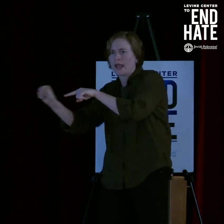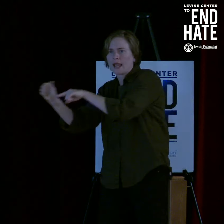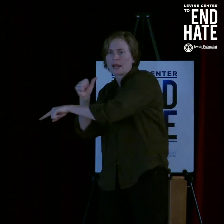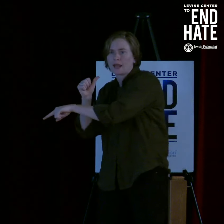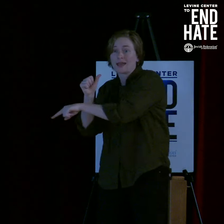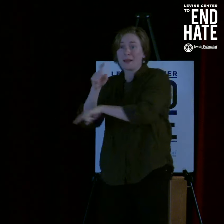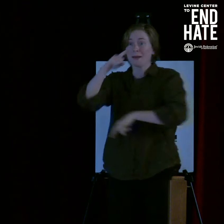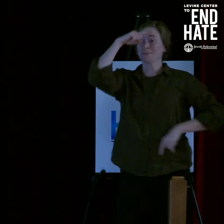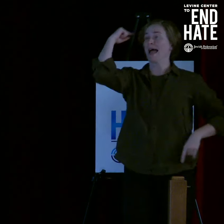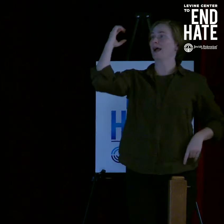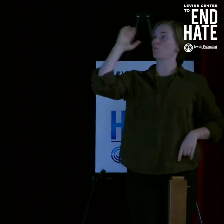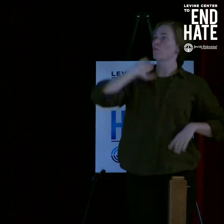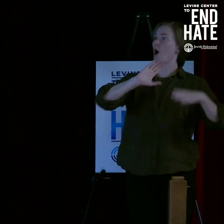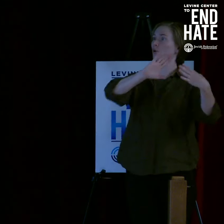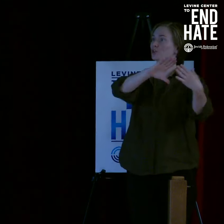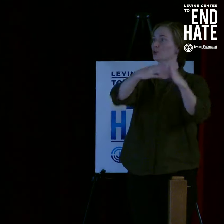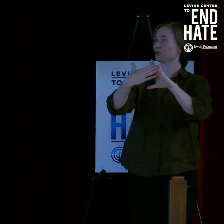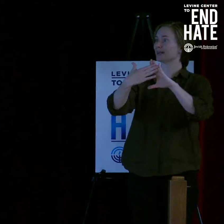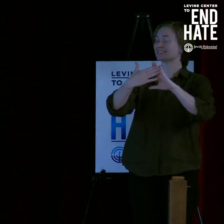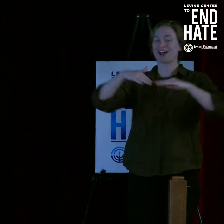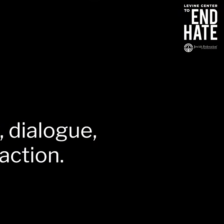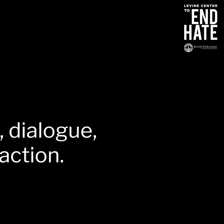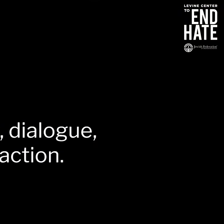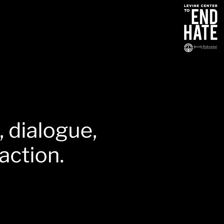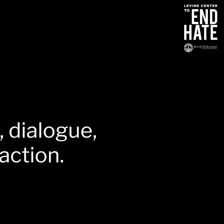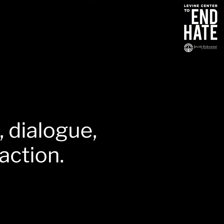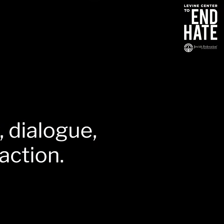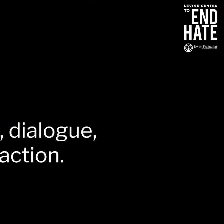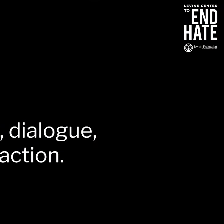communities policed and taught solely by white people.